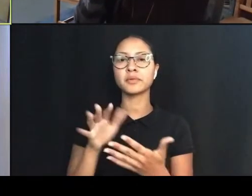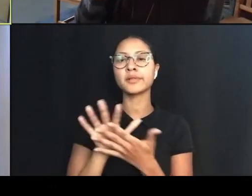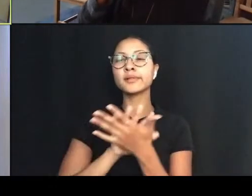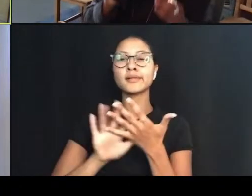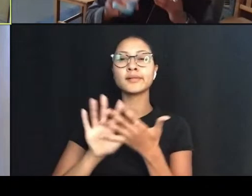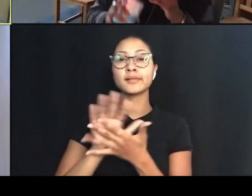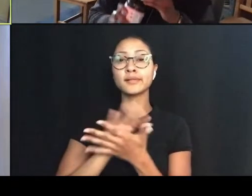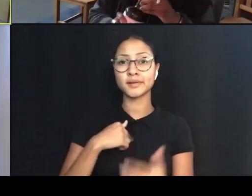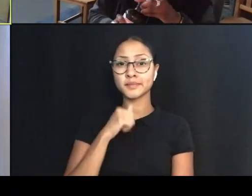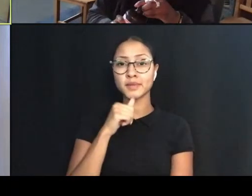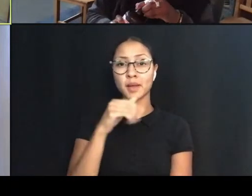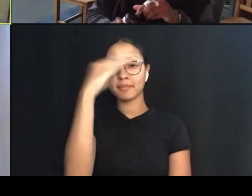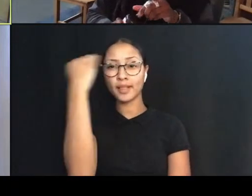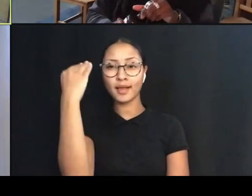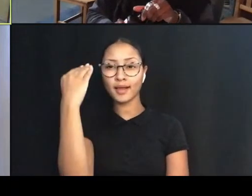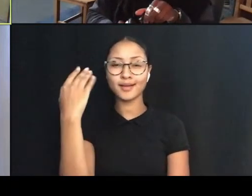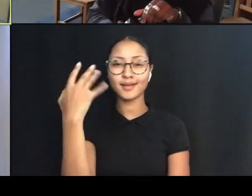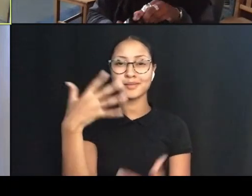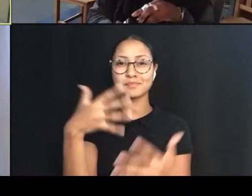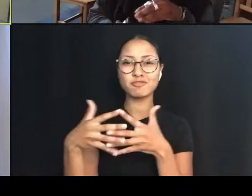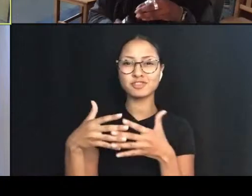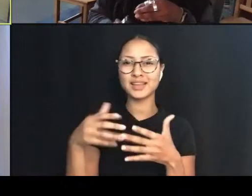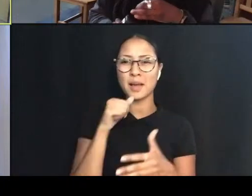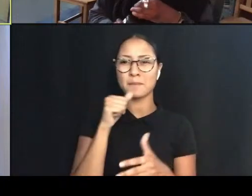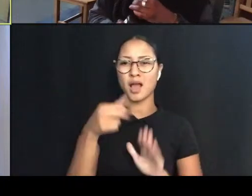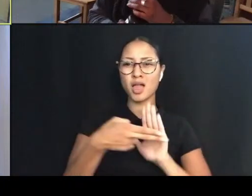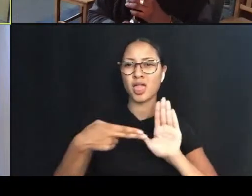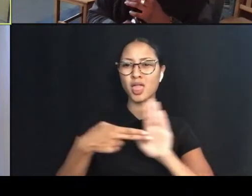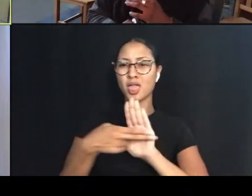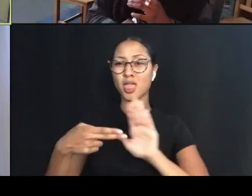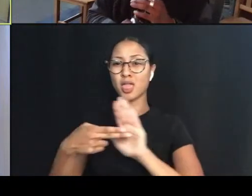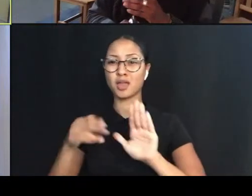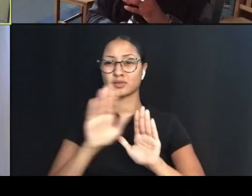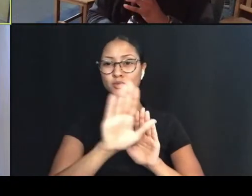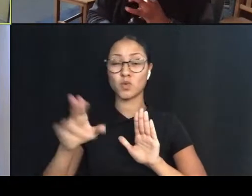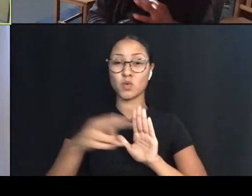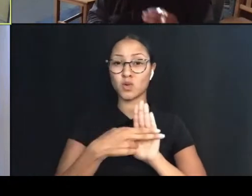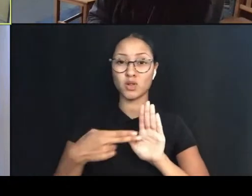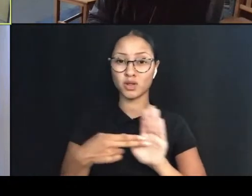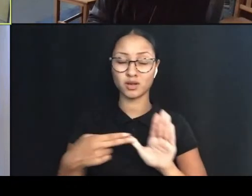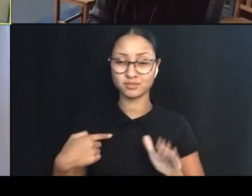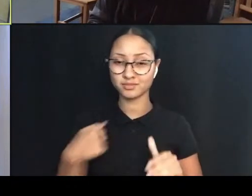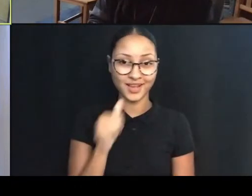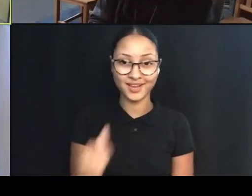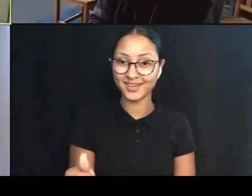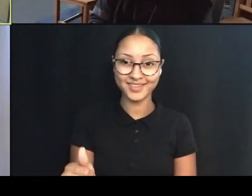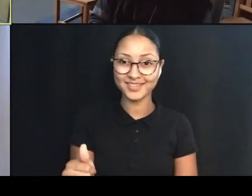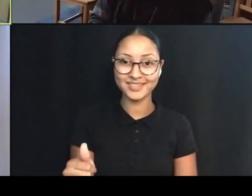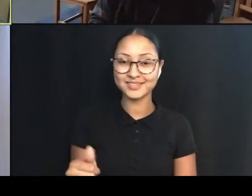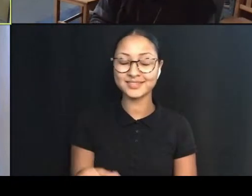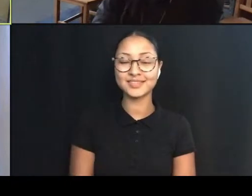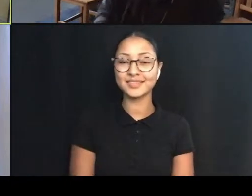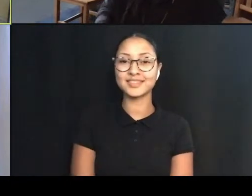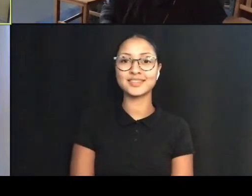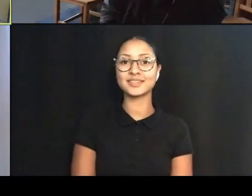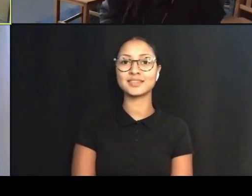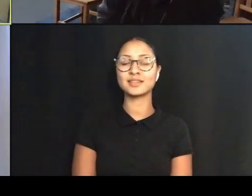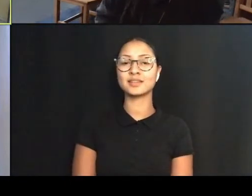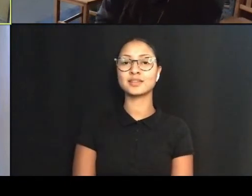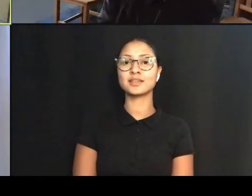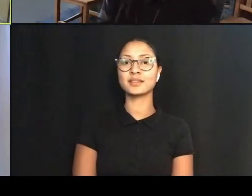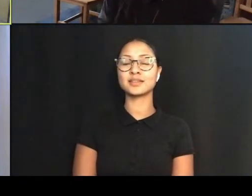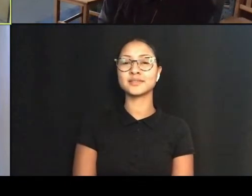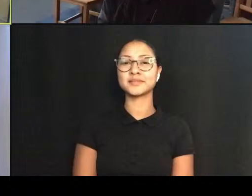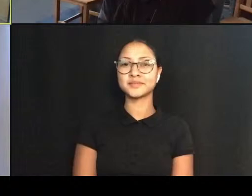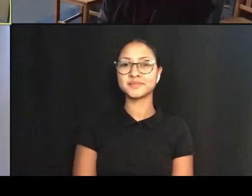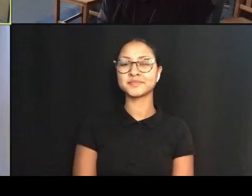Americans, I'm never what the thing that is required for Africa school, right? So I'm like this gray